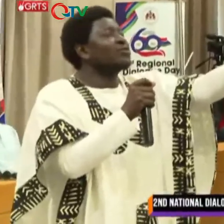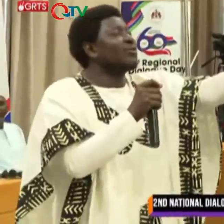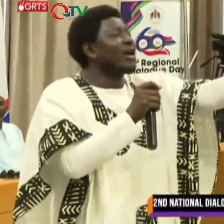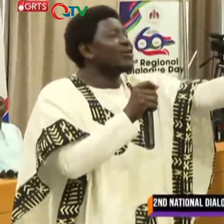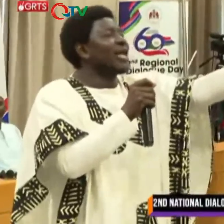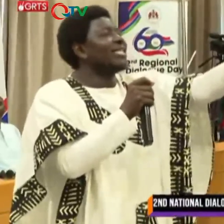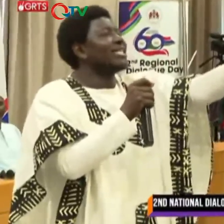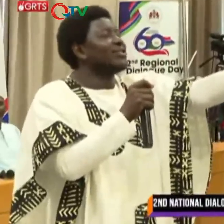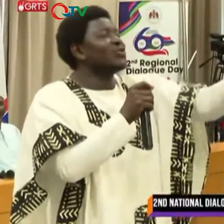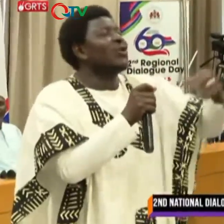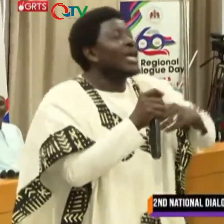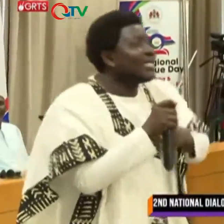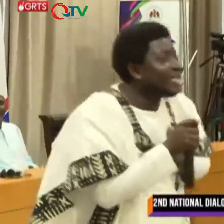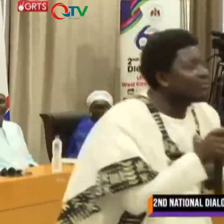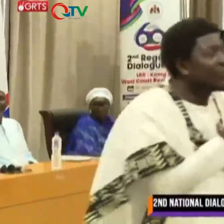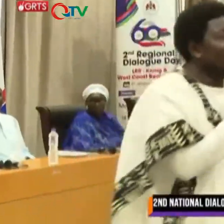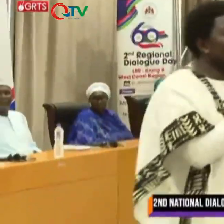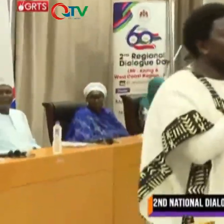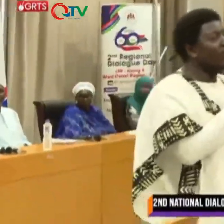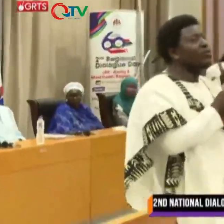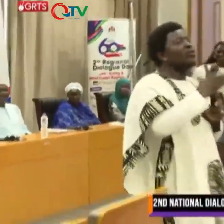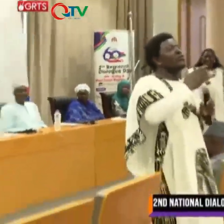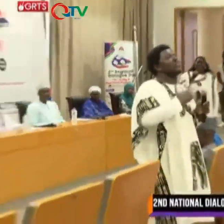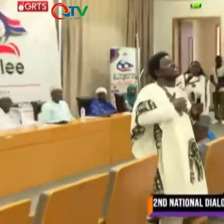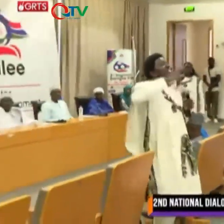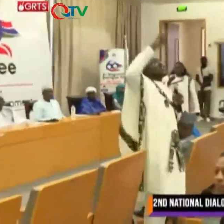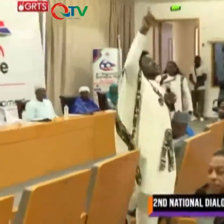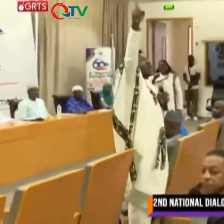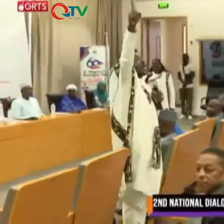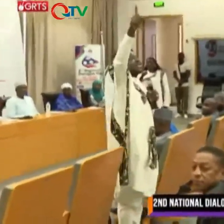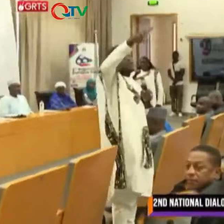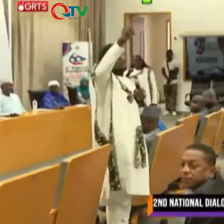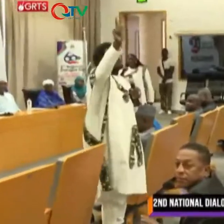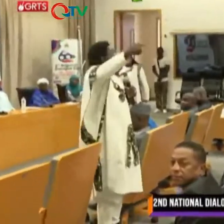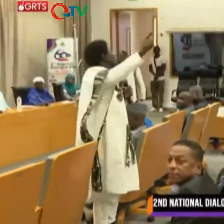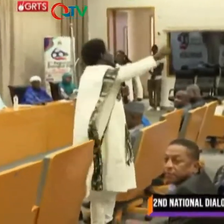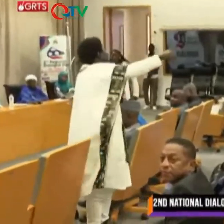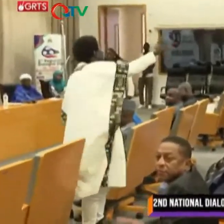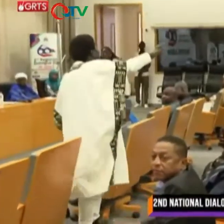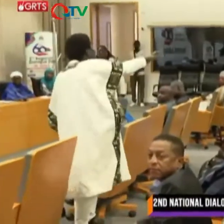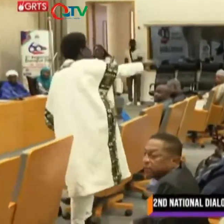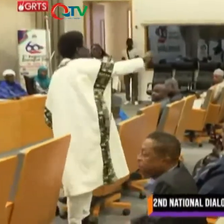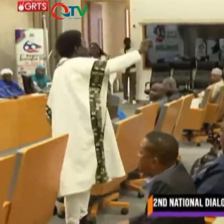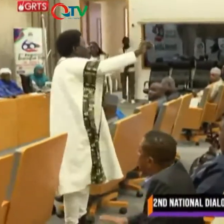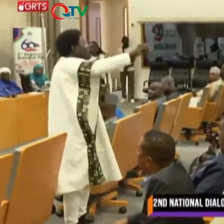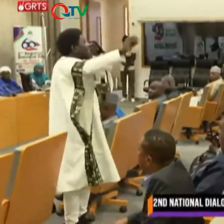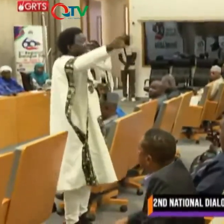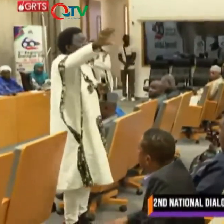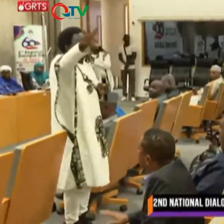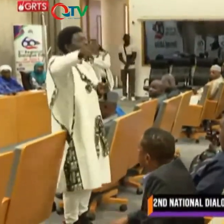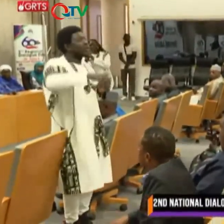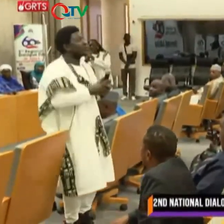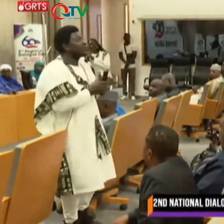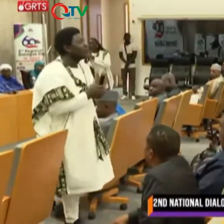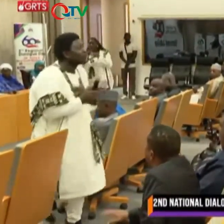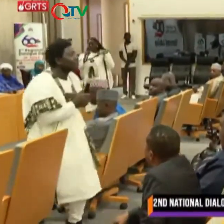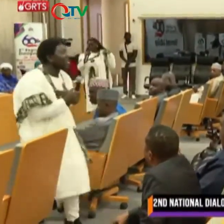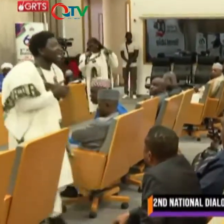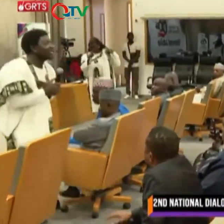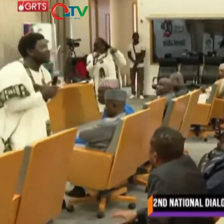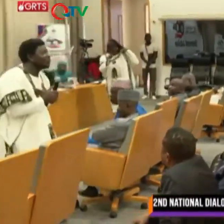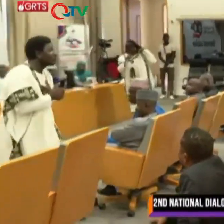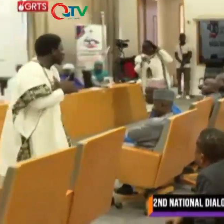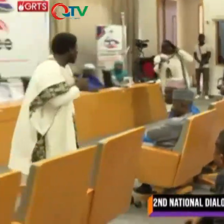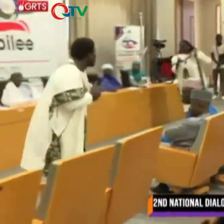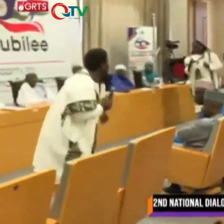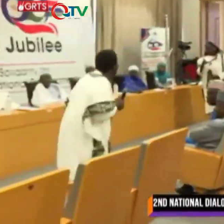mano, Tubano and the Kinto, little from Mamun, 6 in your hand, Bam Diabso, Karat, Mokato, Susa,